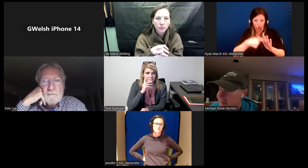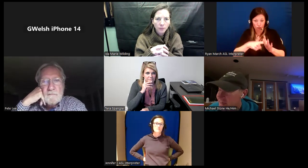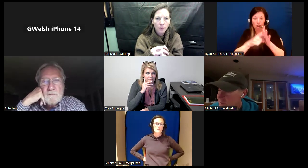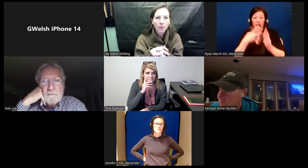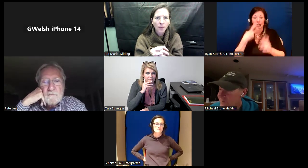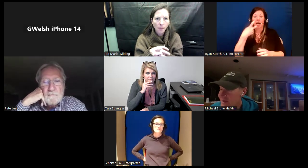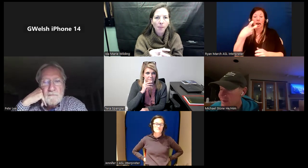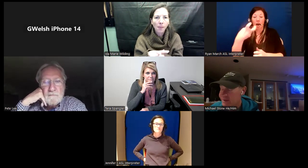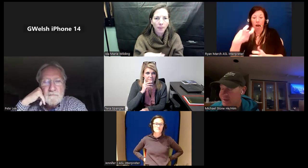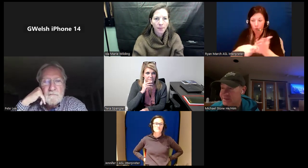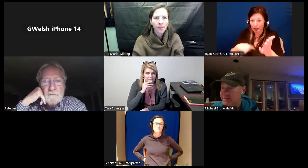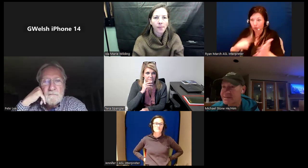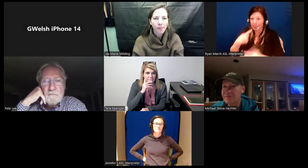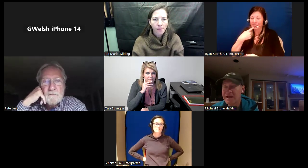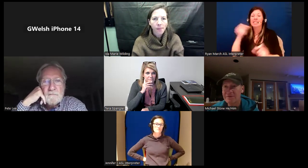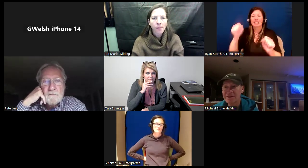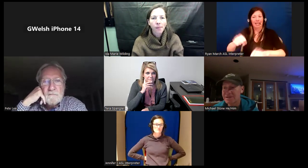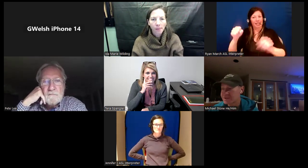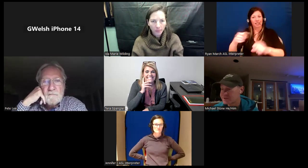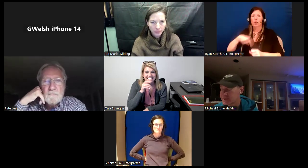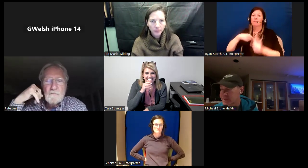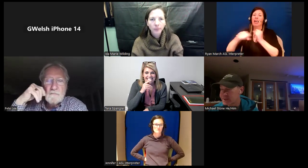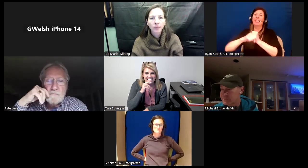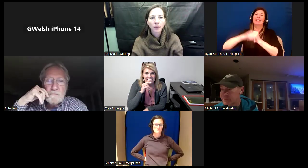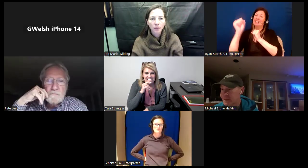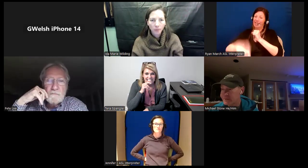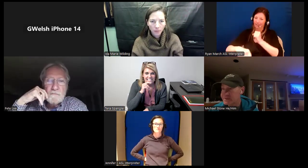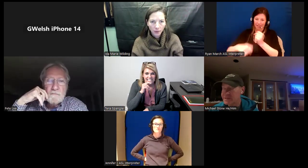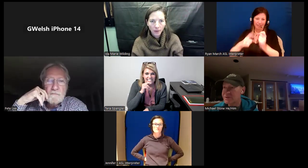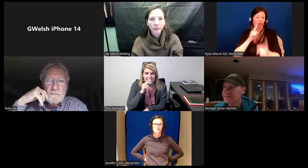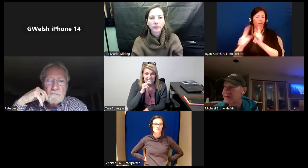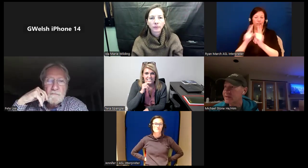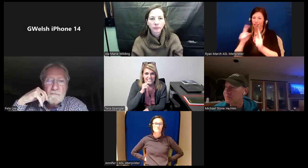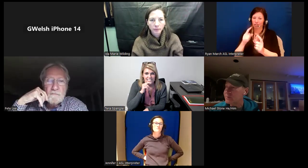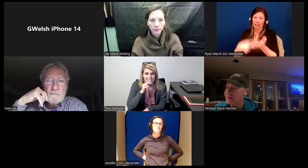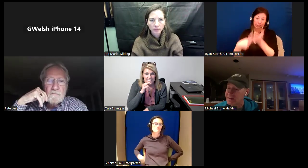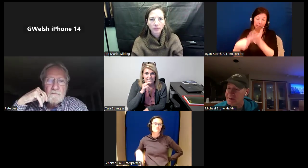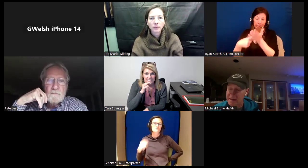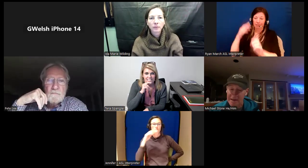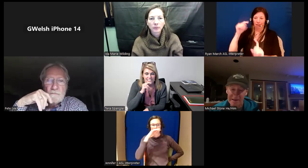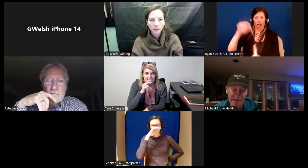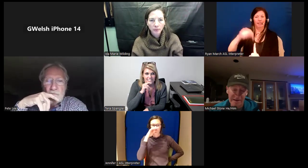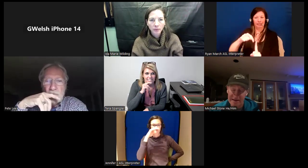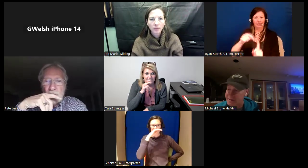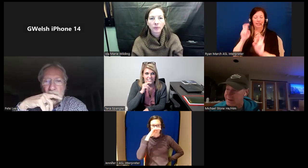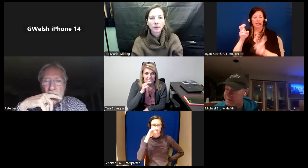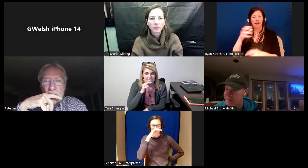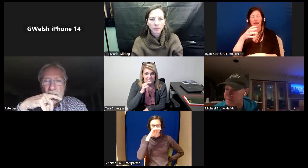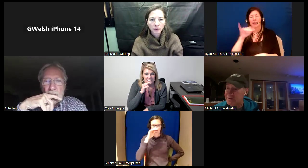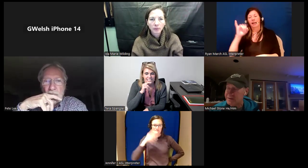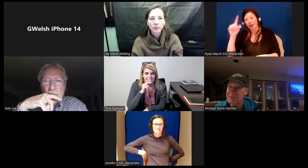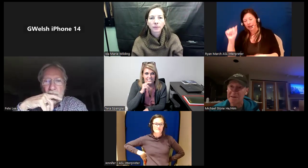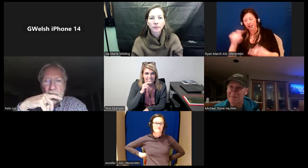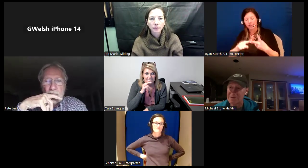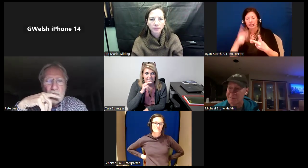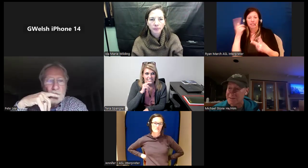say. We've had extensive conversations on this subject, and Ida